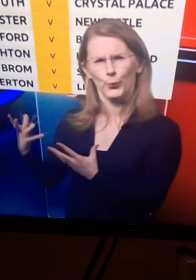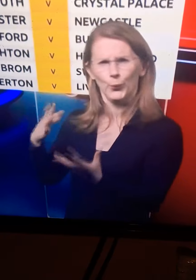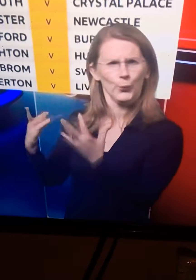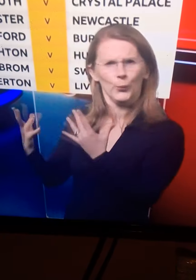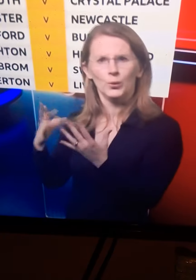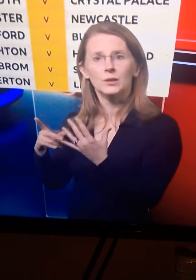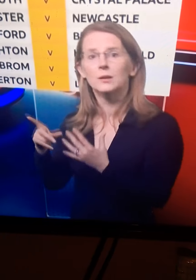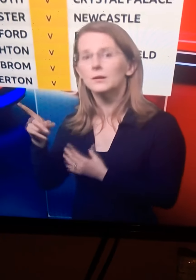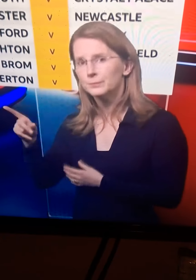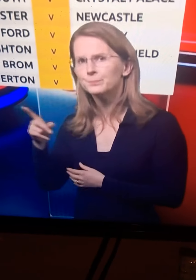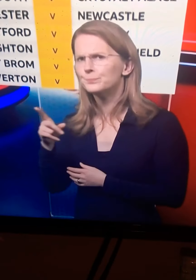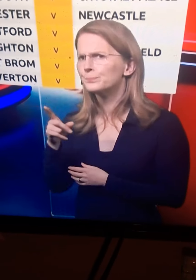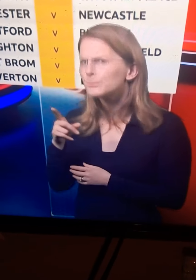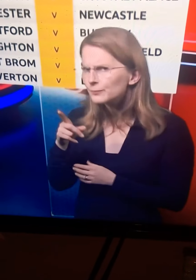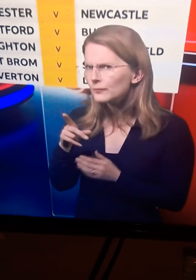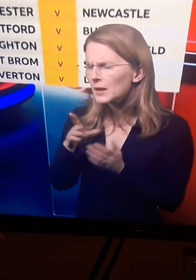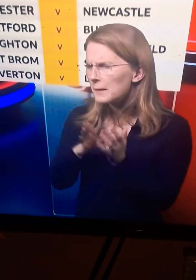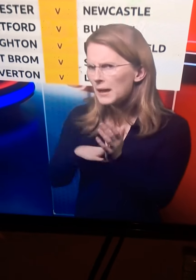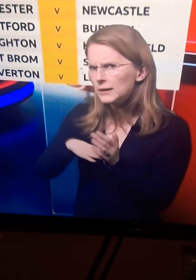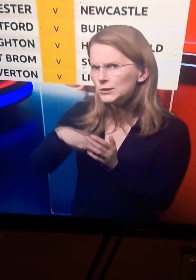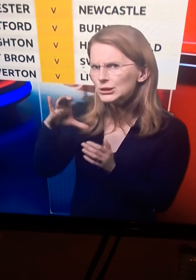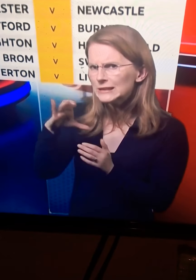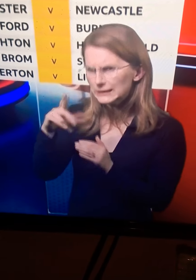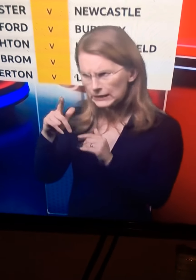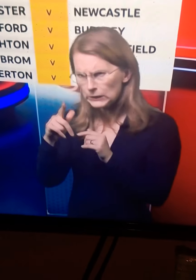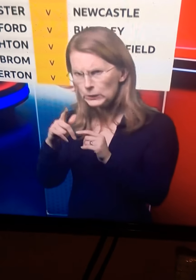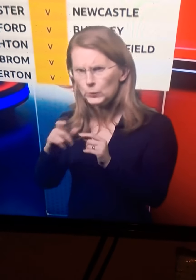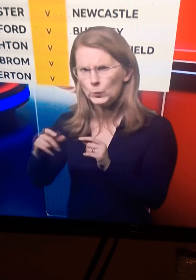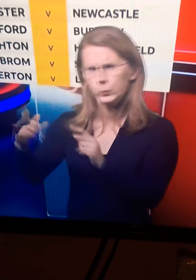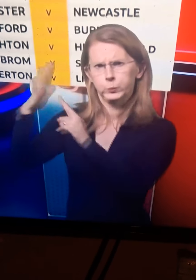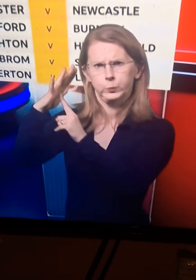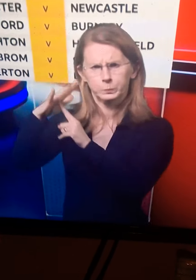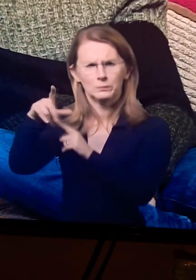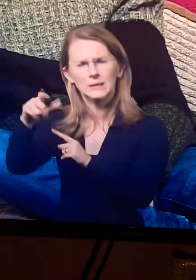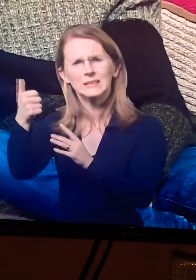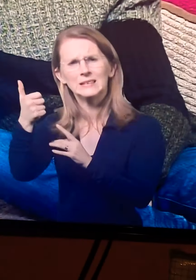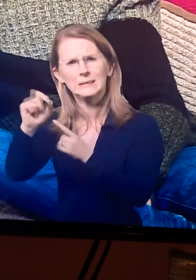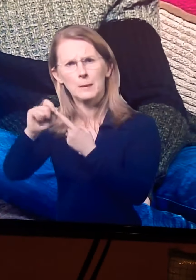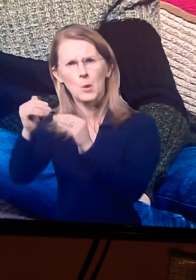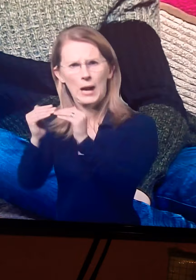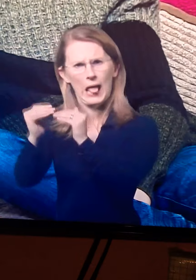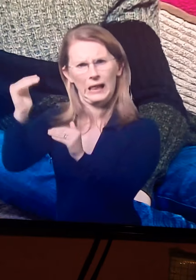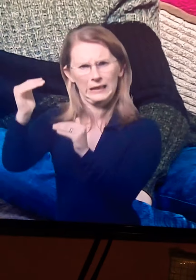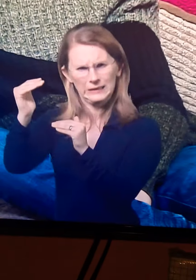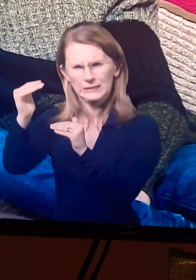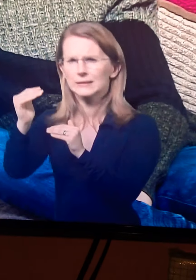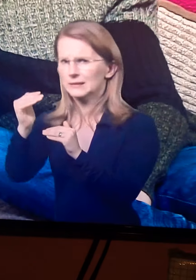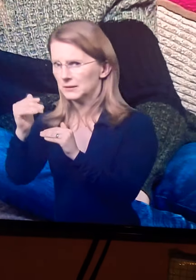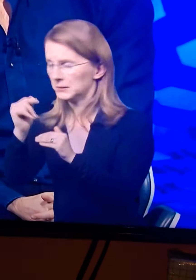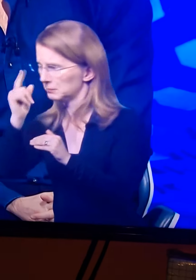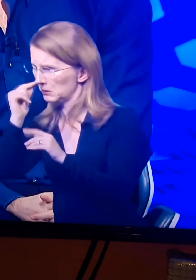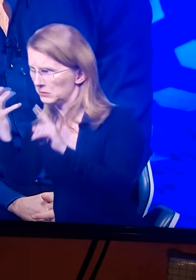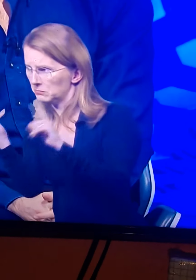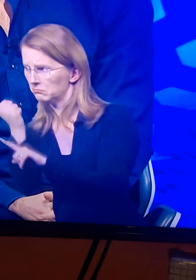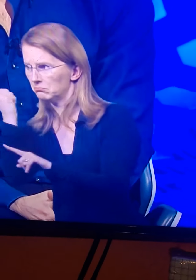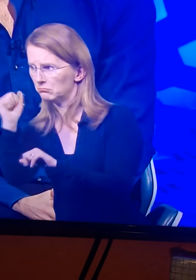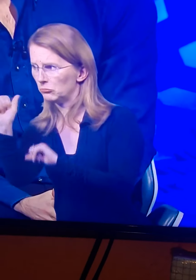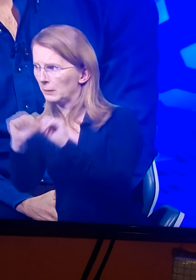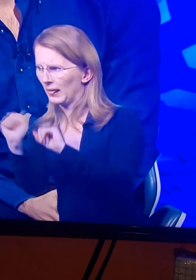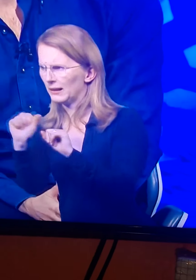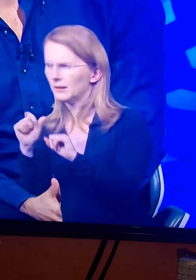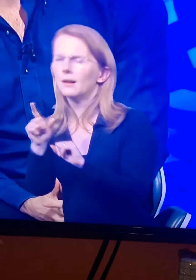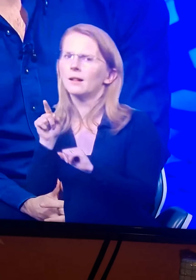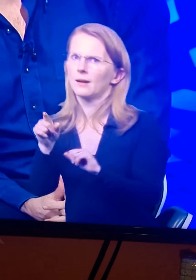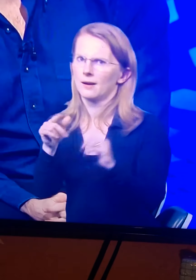it's been a matter of when, not if, Manchester City secure the Premier League title. This is the game I've been waiting for. Frank Lampard and